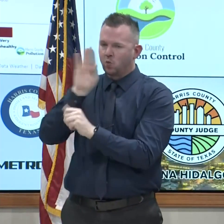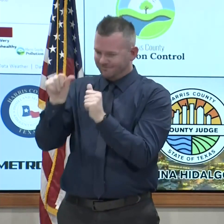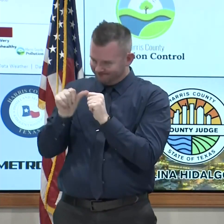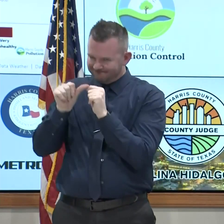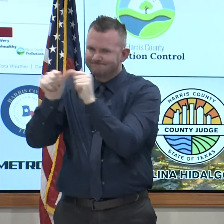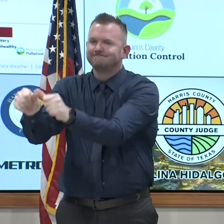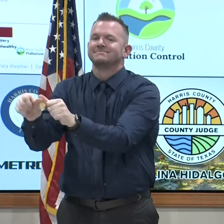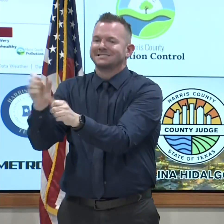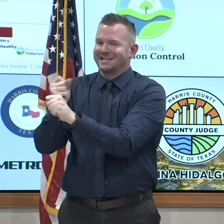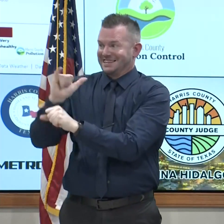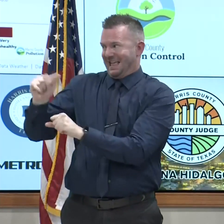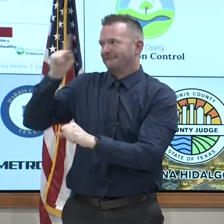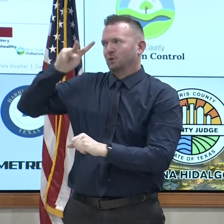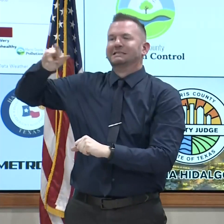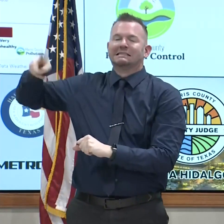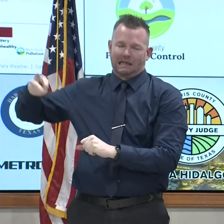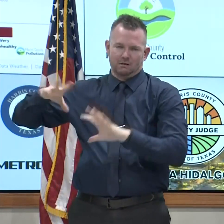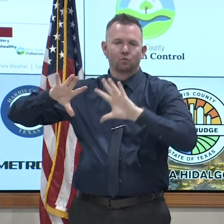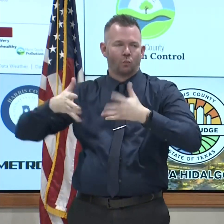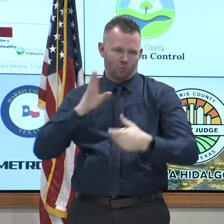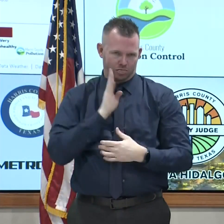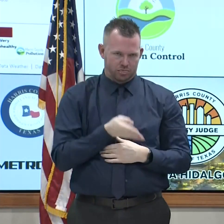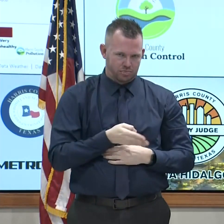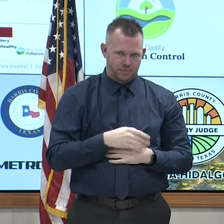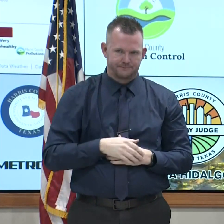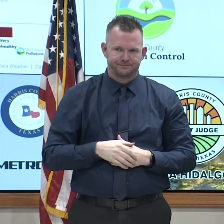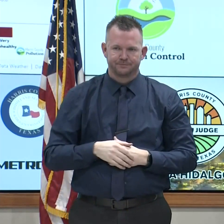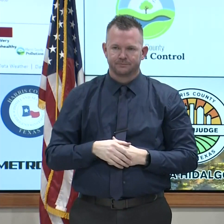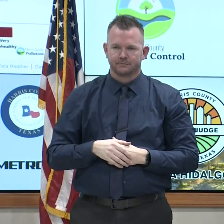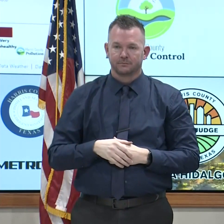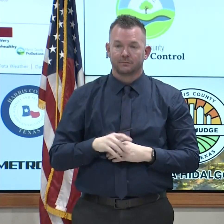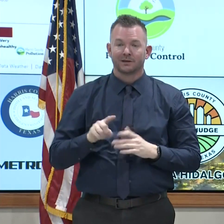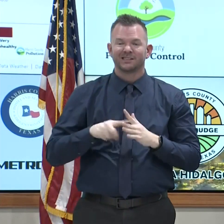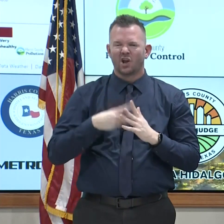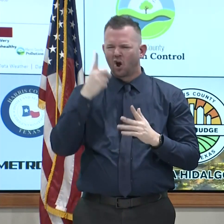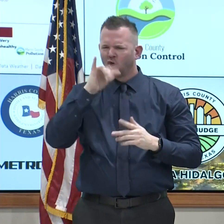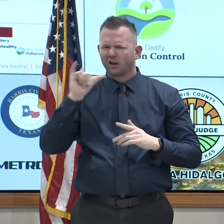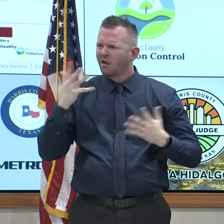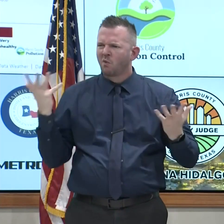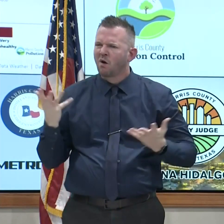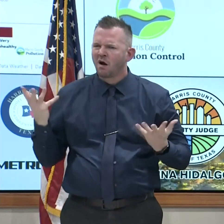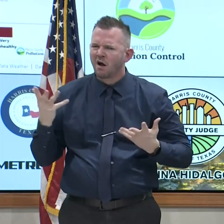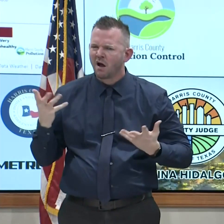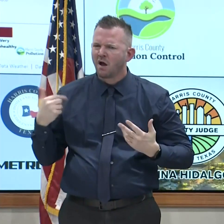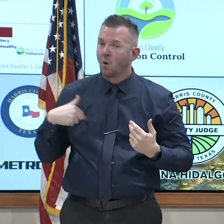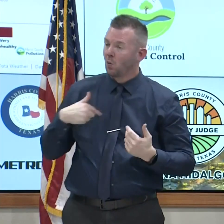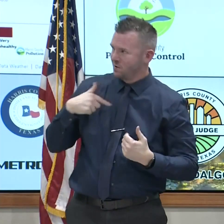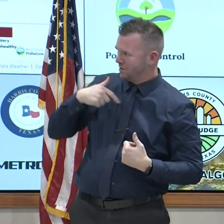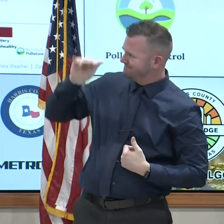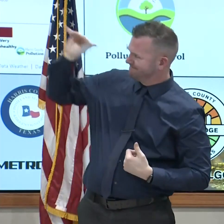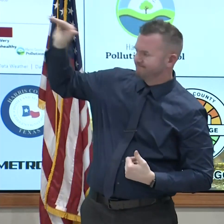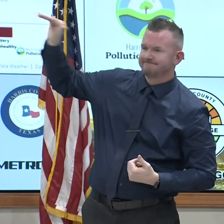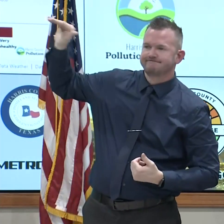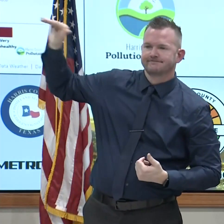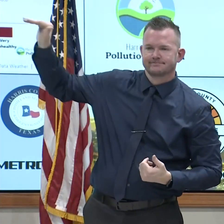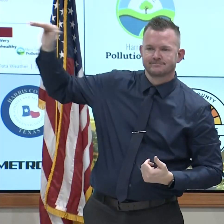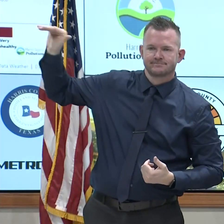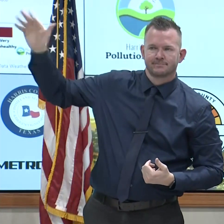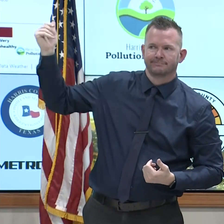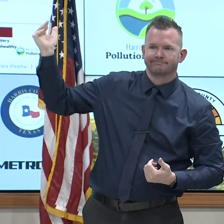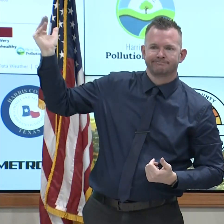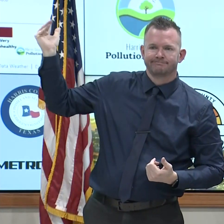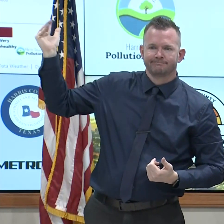order to get those second doses. And if it begins to look like that's not the case, we'll be the first ones to sound the alarm. But right now, we do